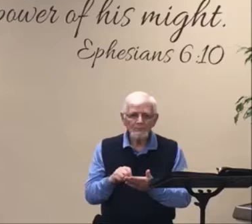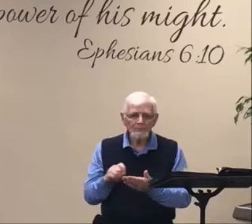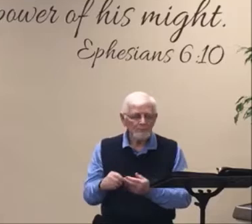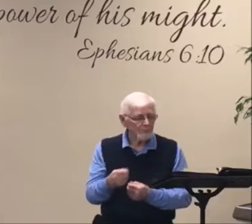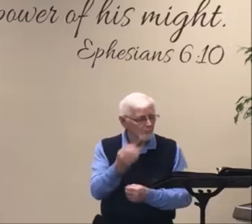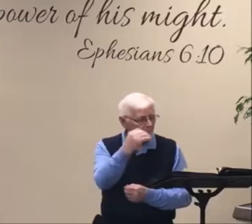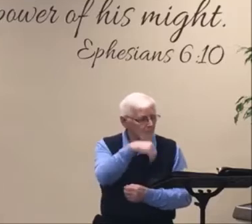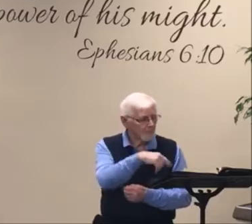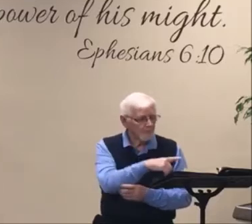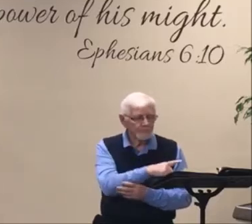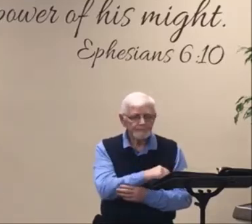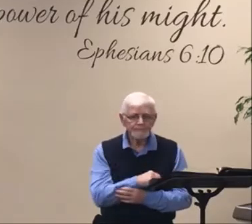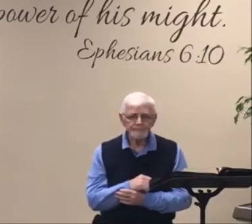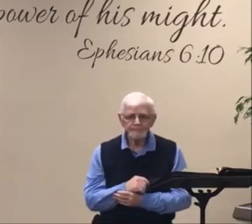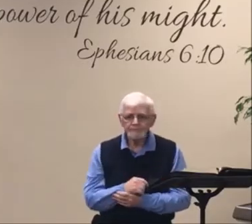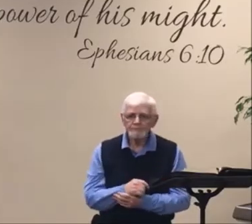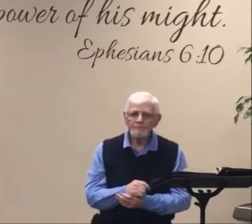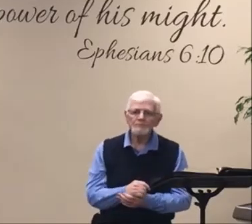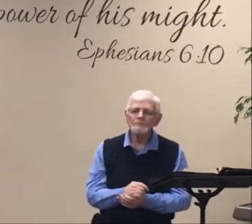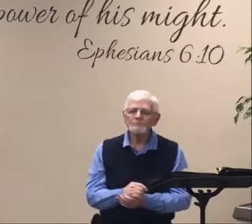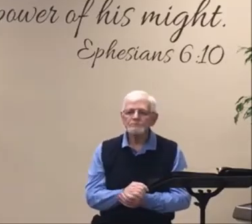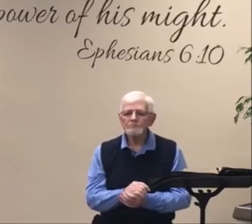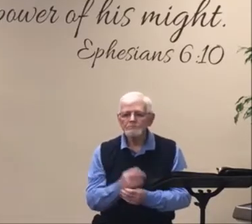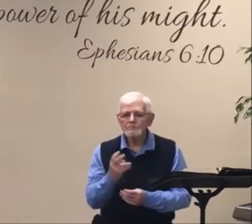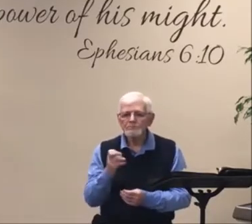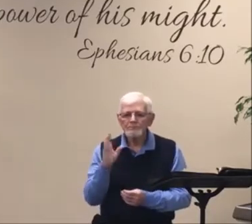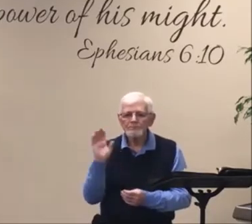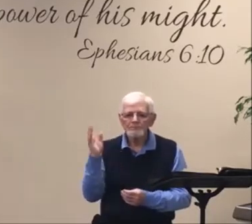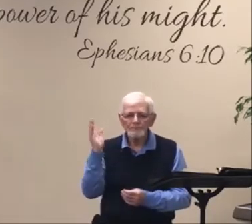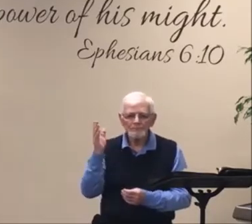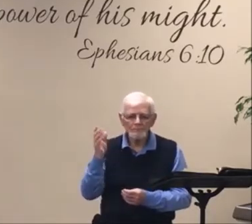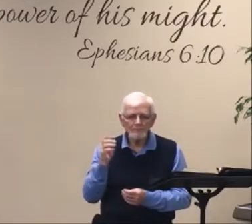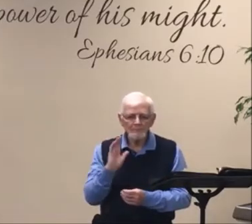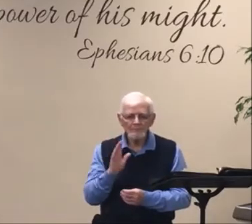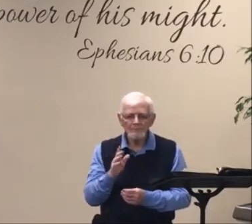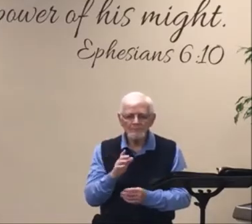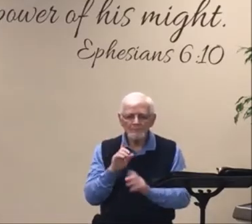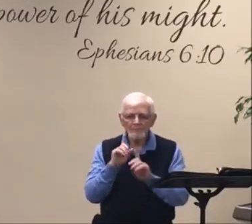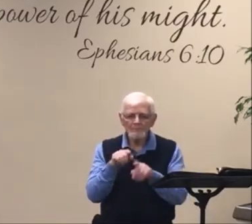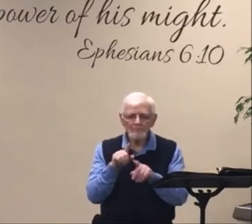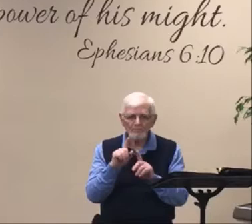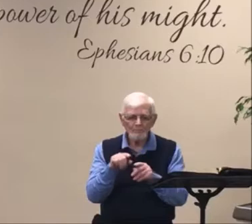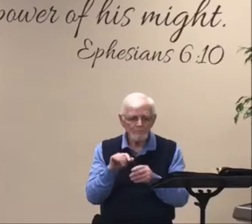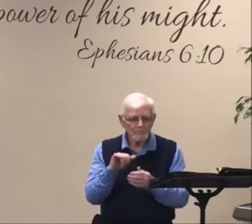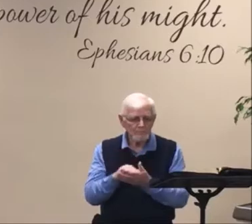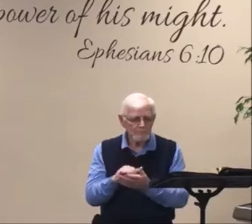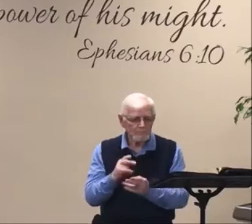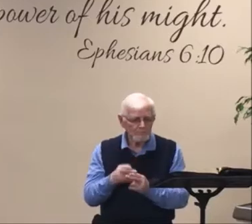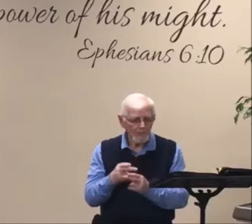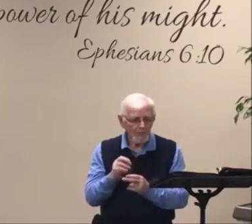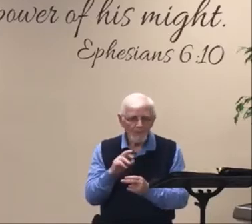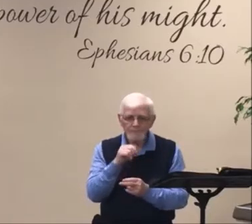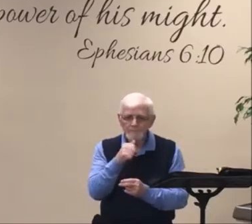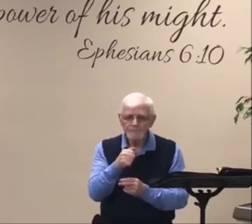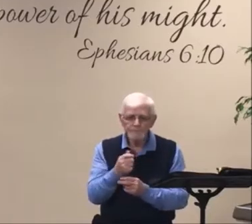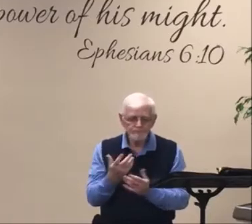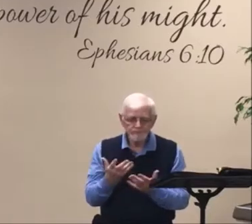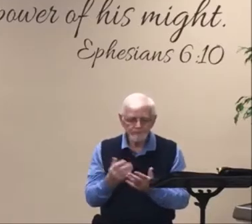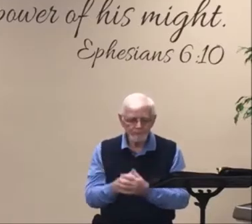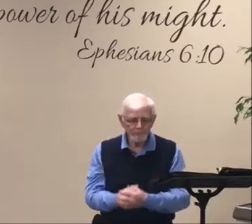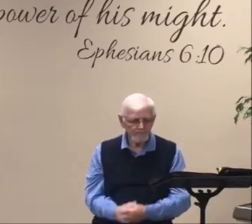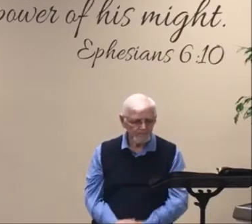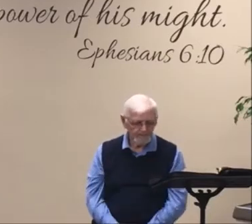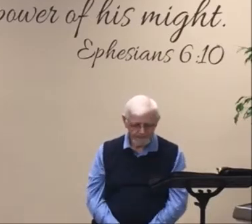pastor, go ahead and write that up. If you want, you can put your name on the bottom or not. And then